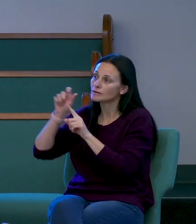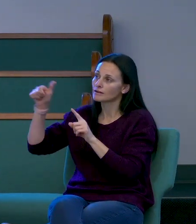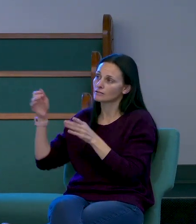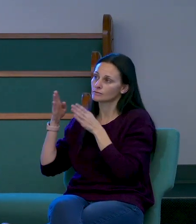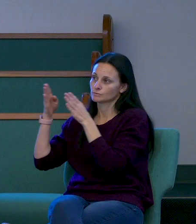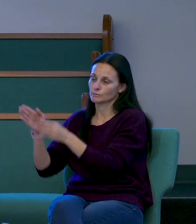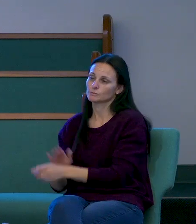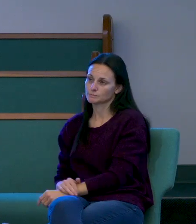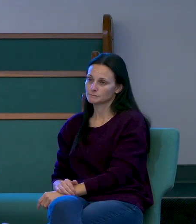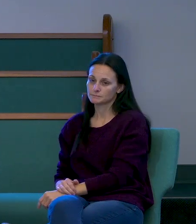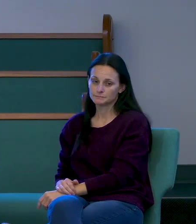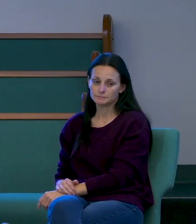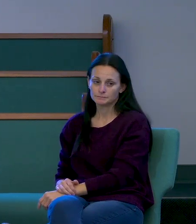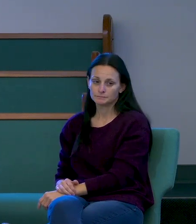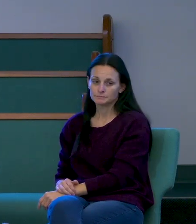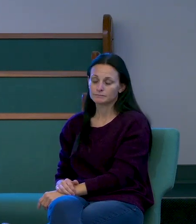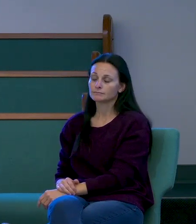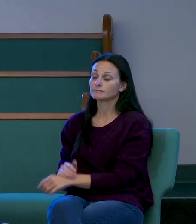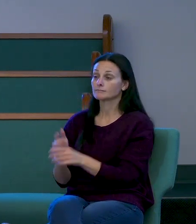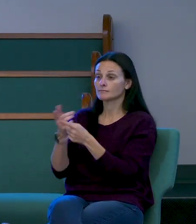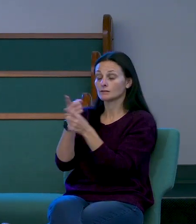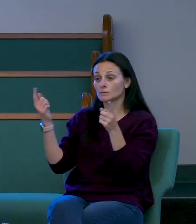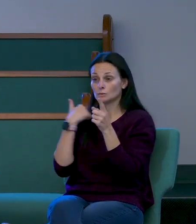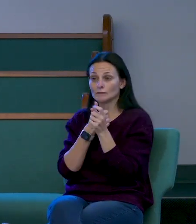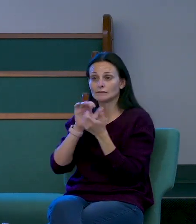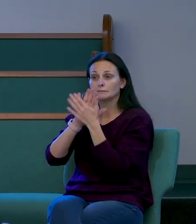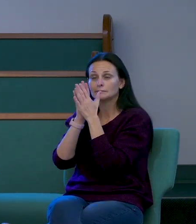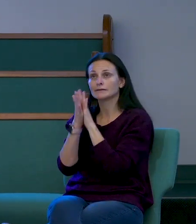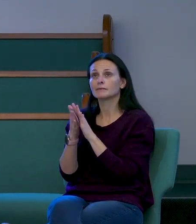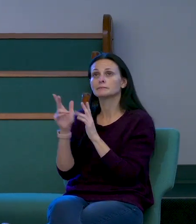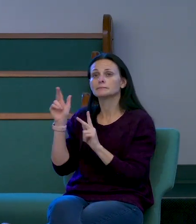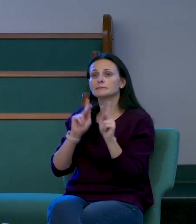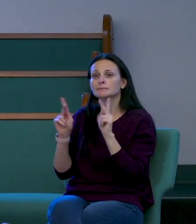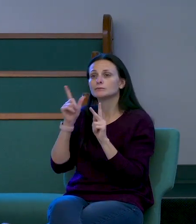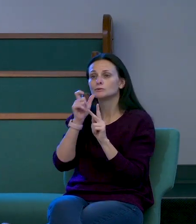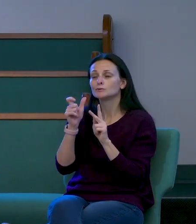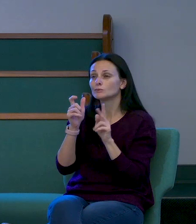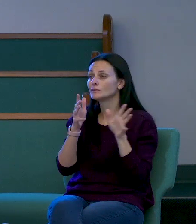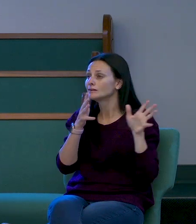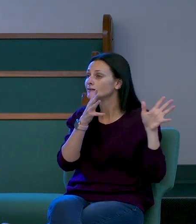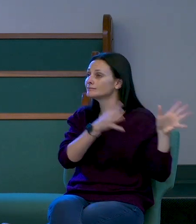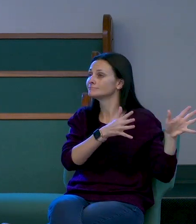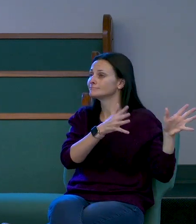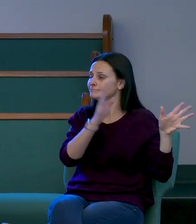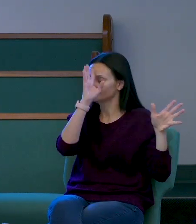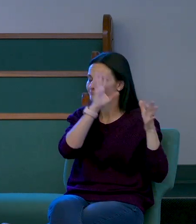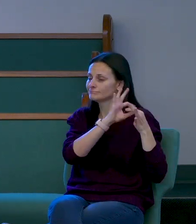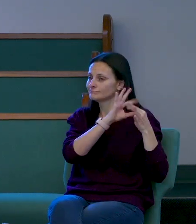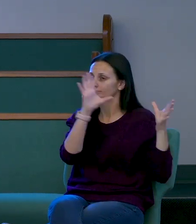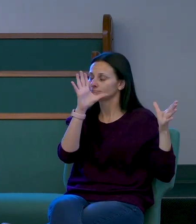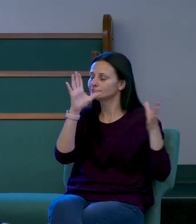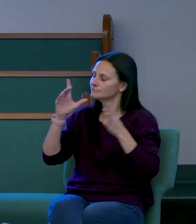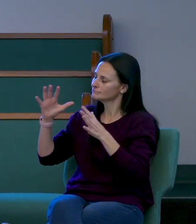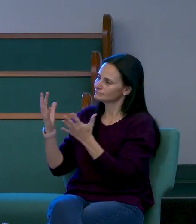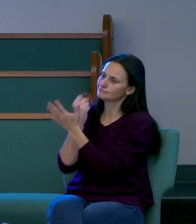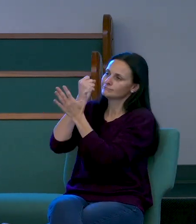road. May we be people who leave the past and claim the future